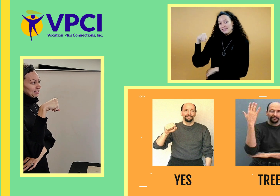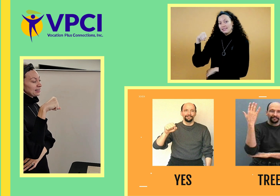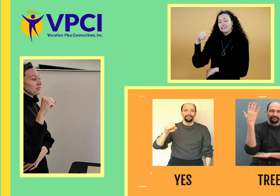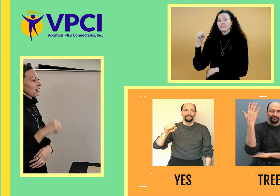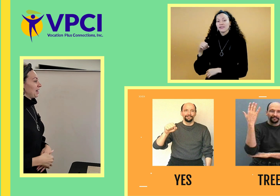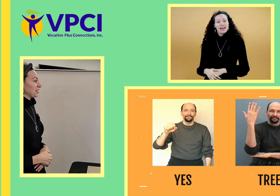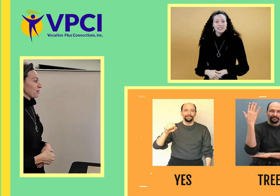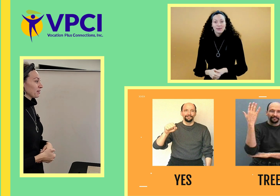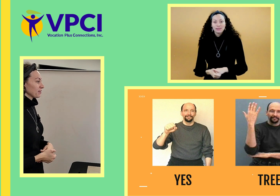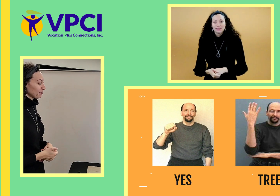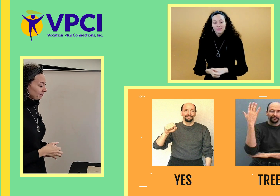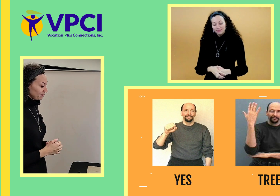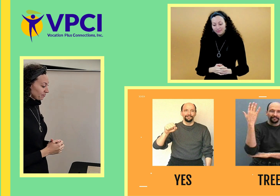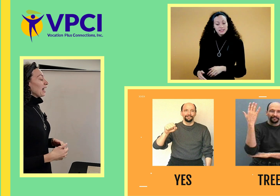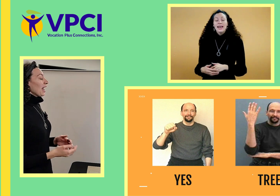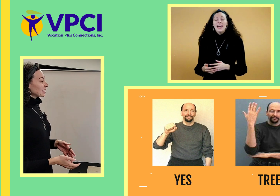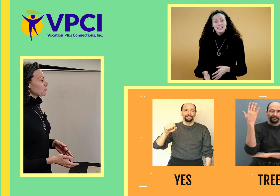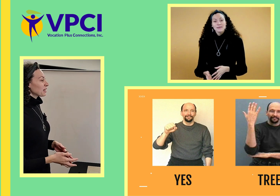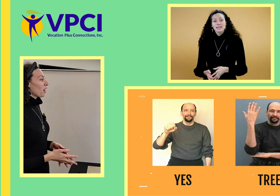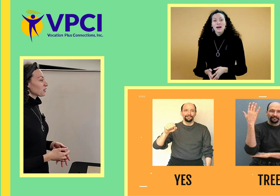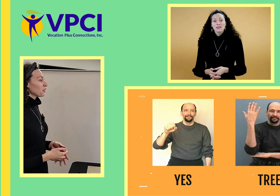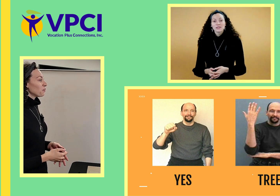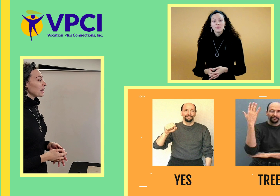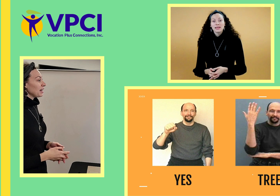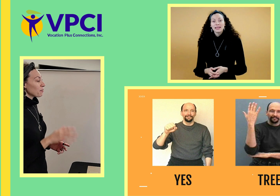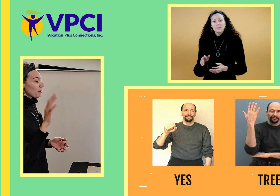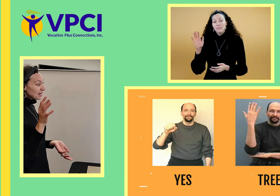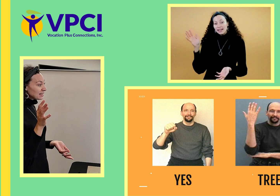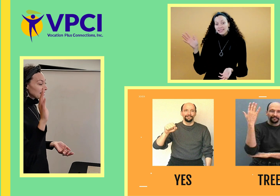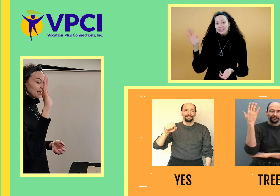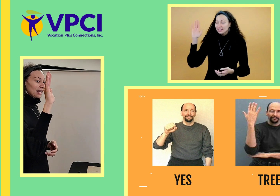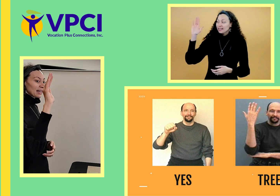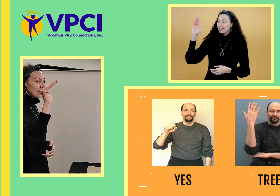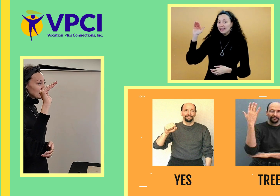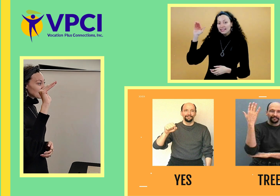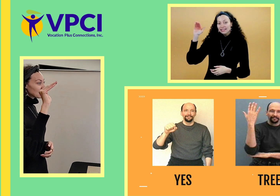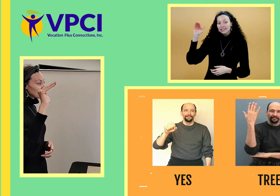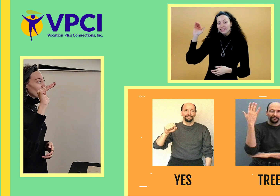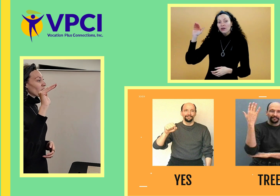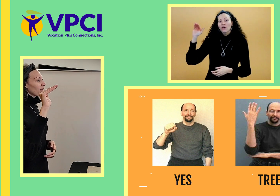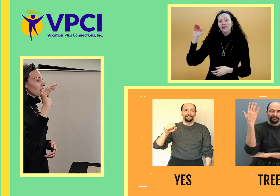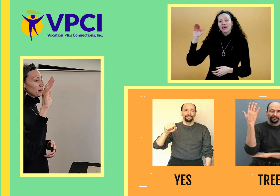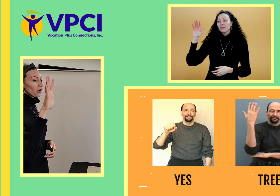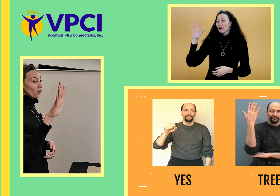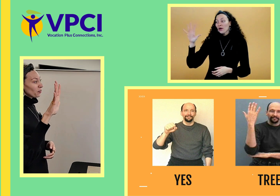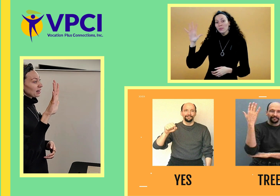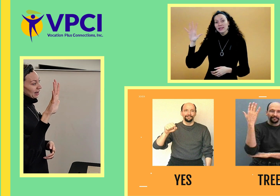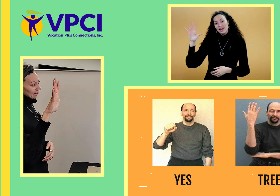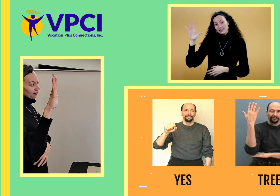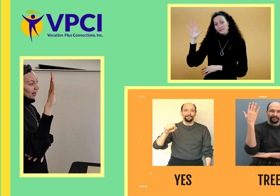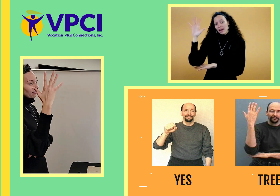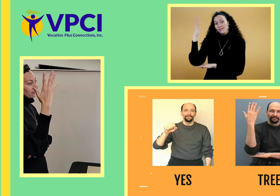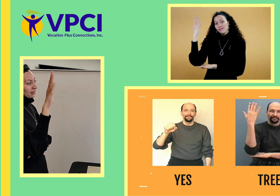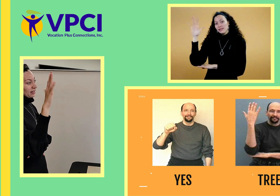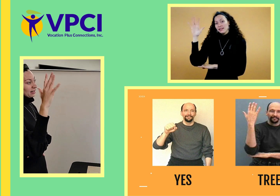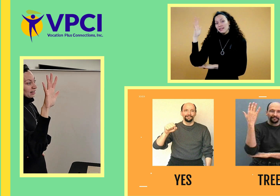yes, different hand shapes. Hand shapes can also be bent like this, or they can be open like